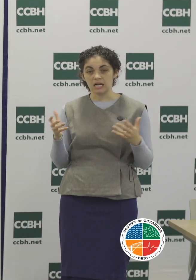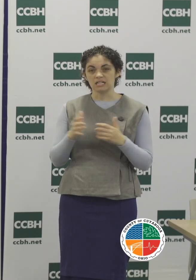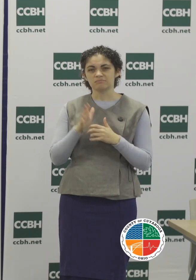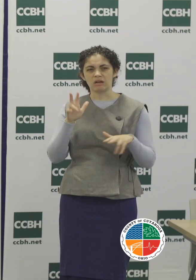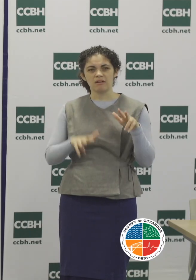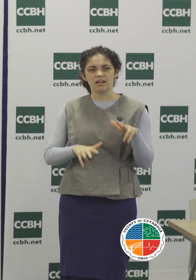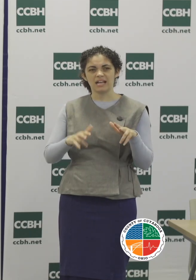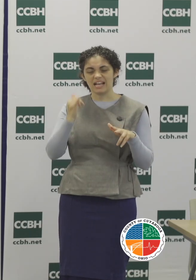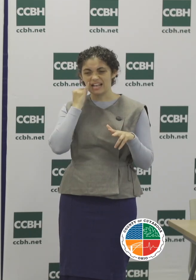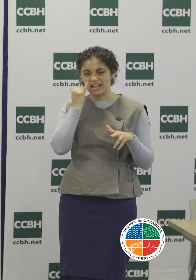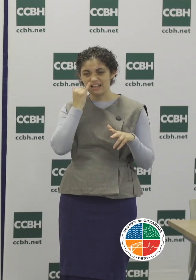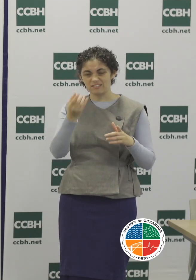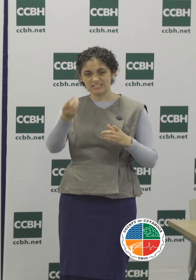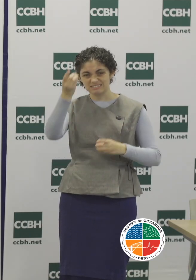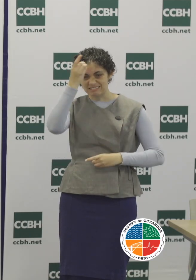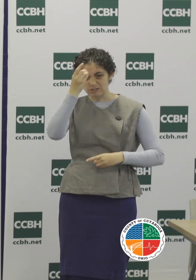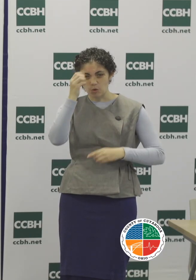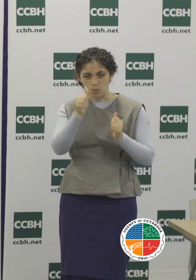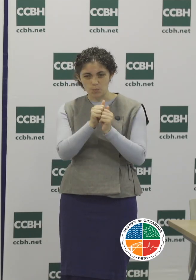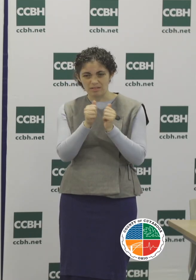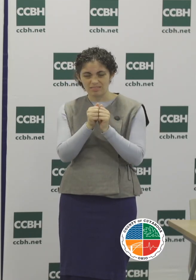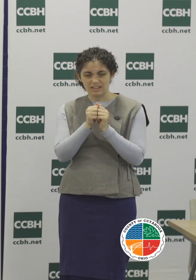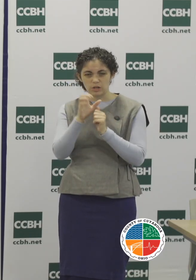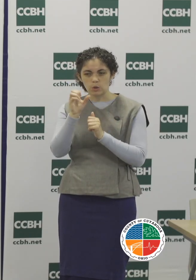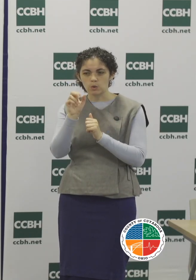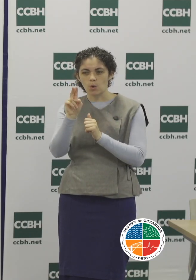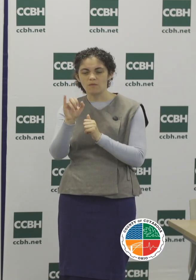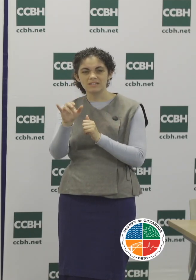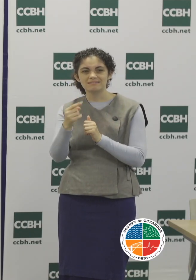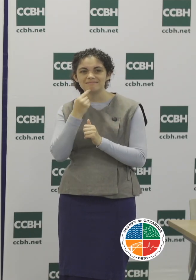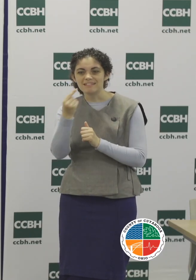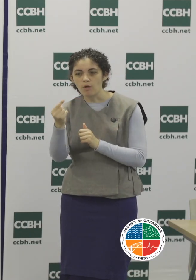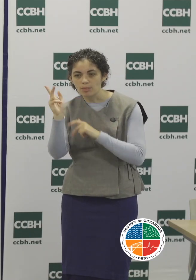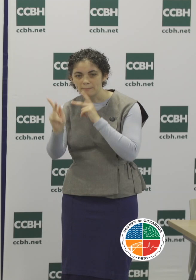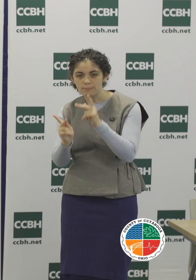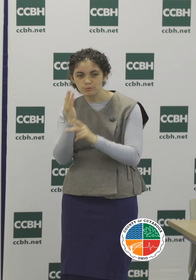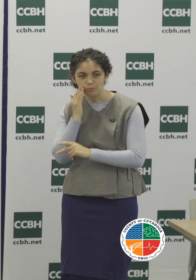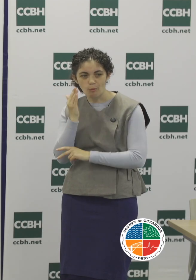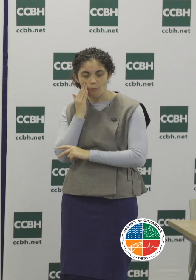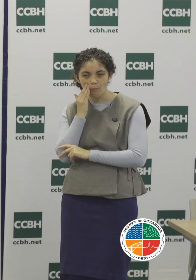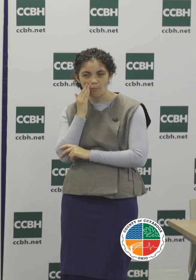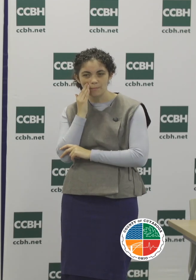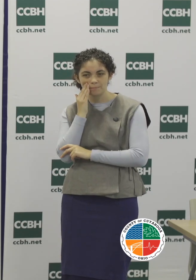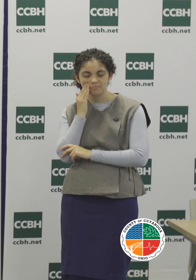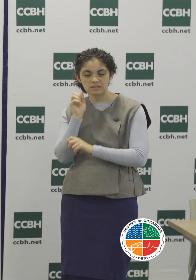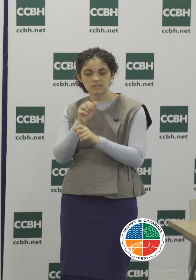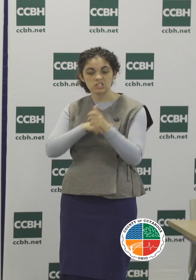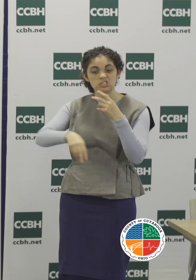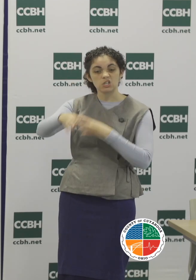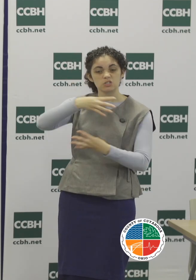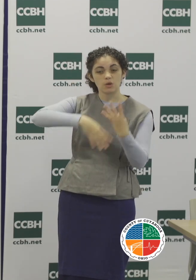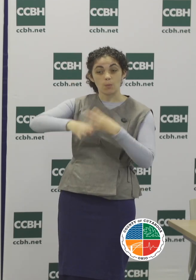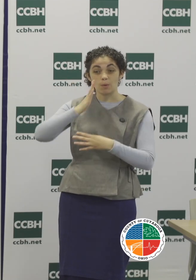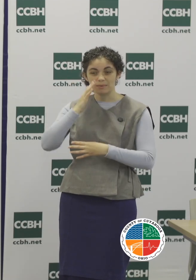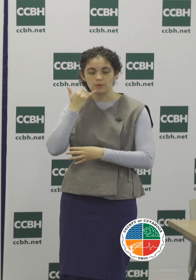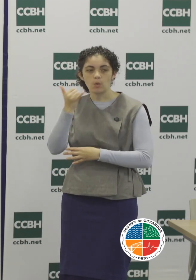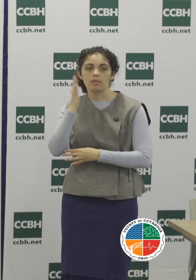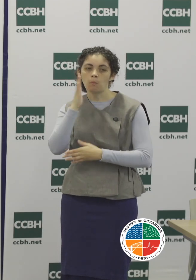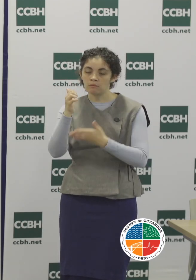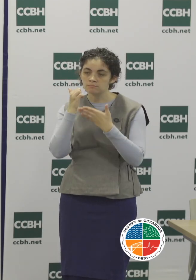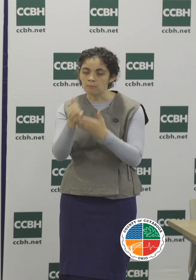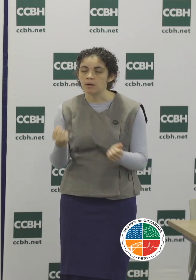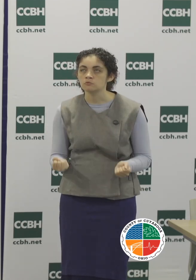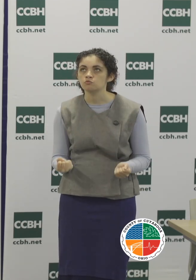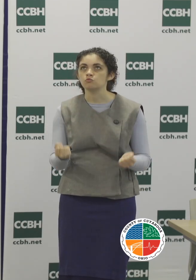is diagnosed with COVID, if they could let the people they know they've been around that we will be calling, would be helpful,